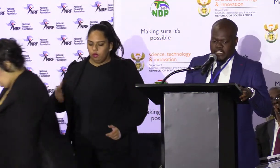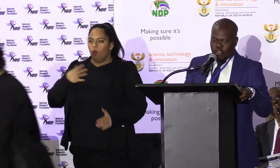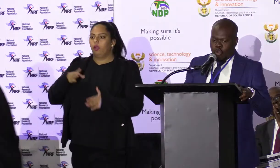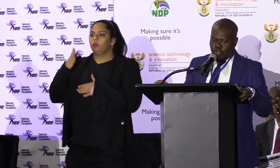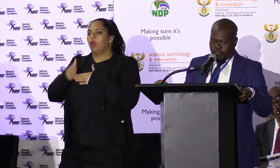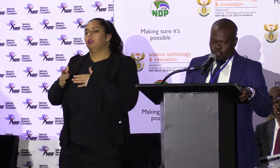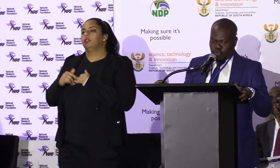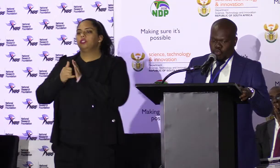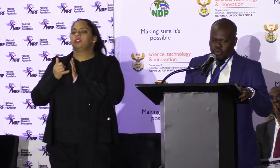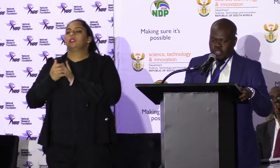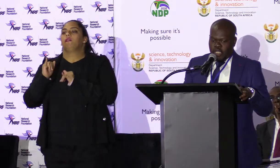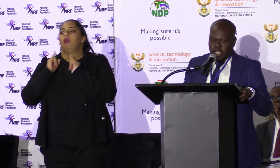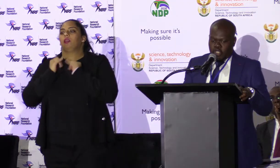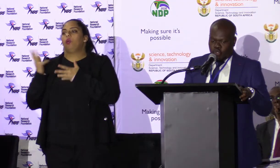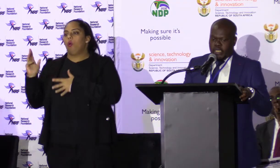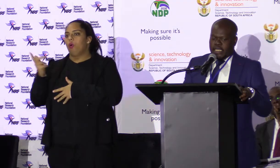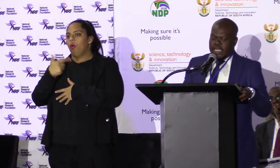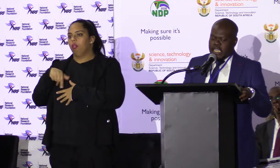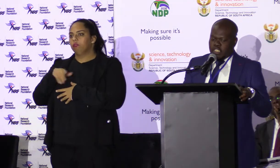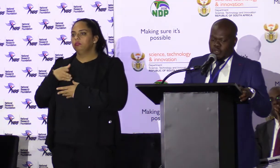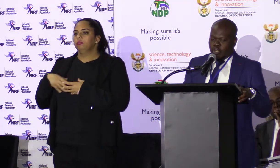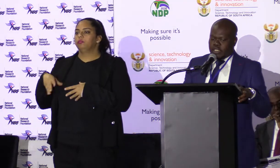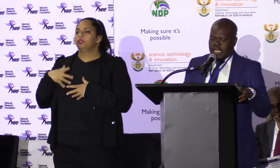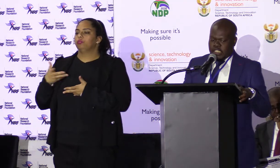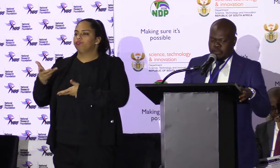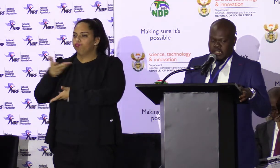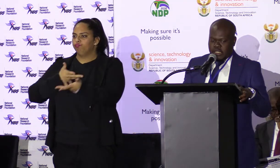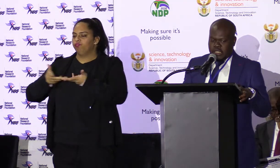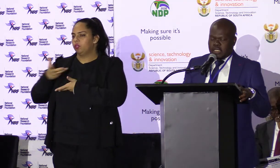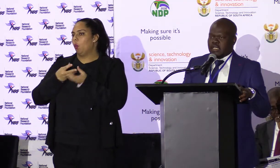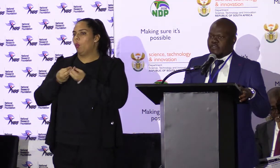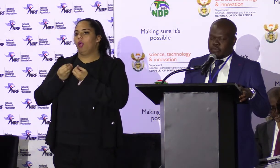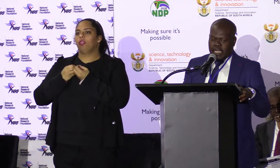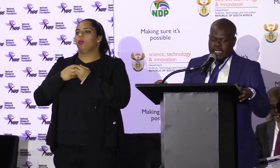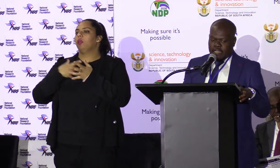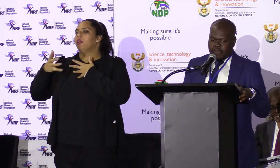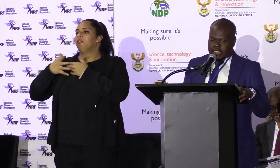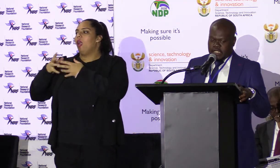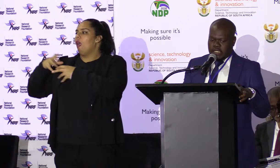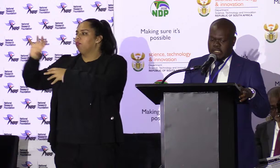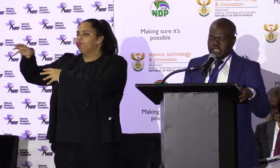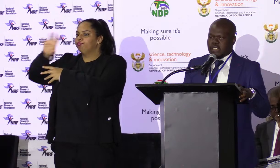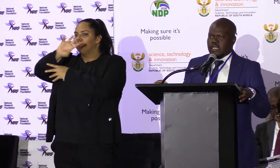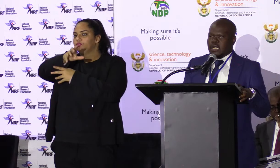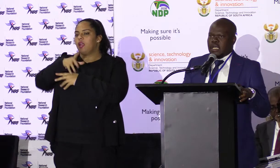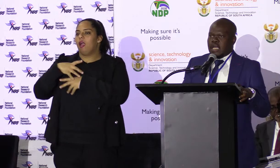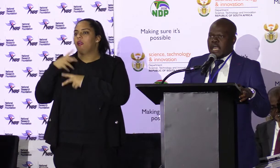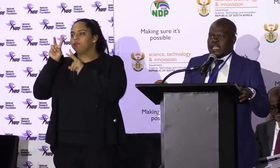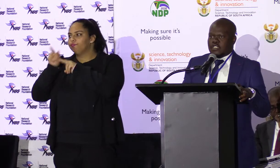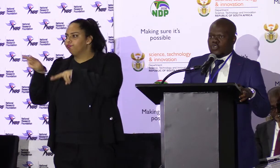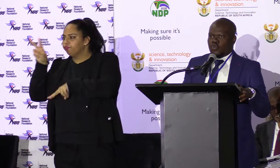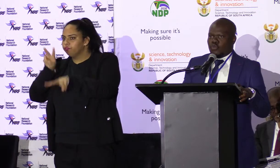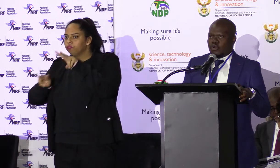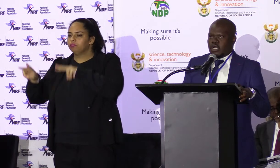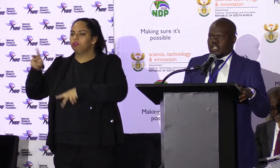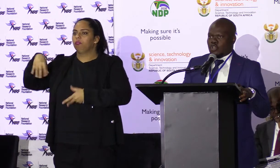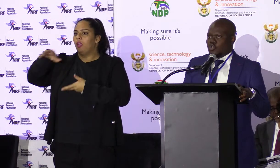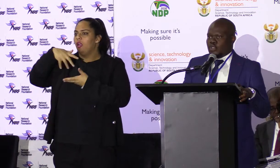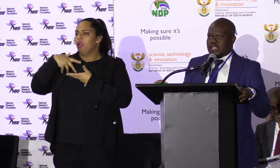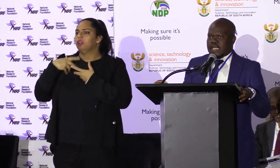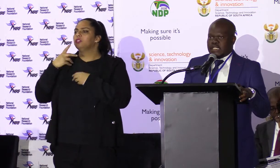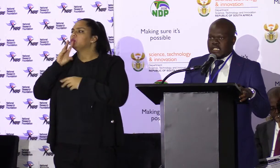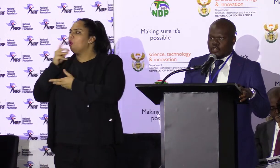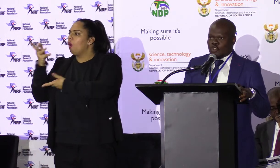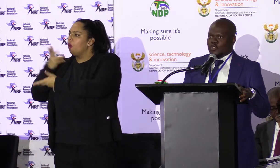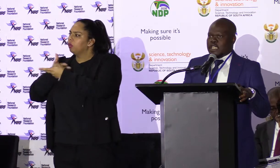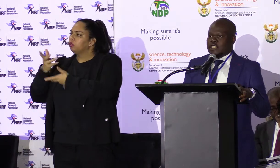by just inviting all of you to engage with all the exhibits from the NRF facilities and to